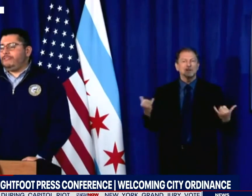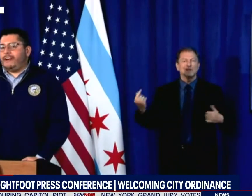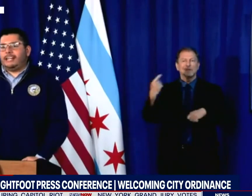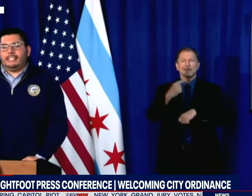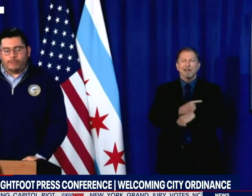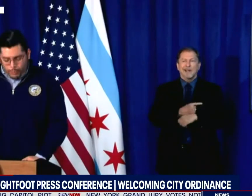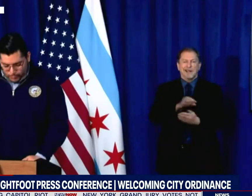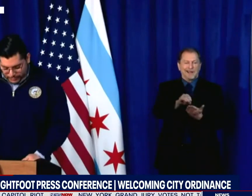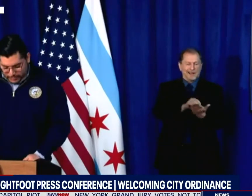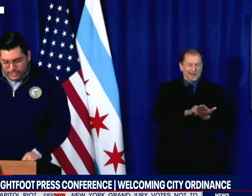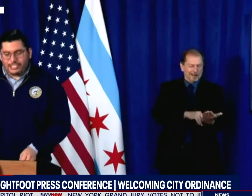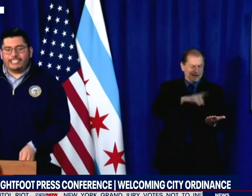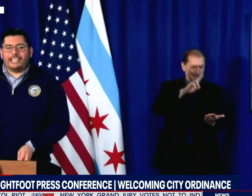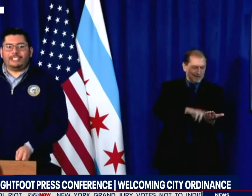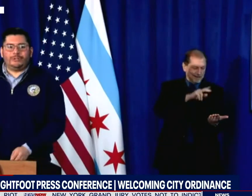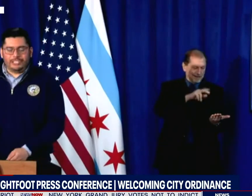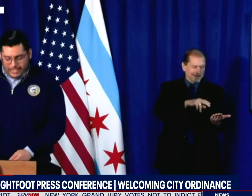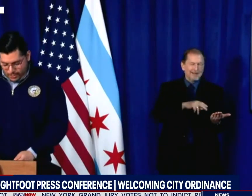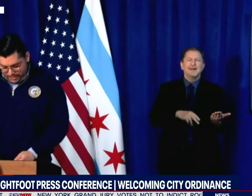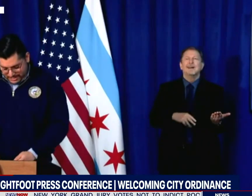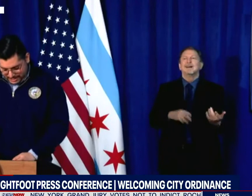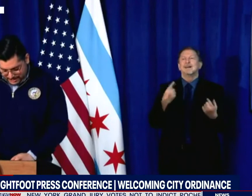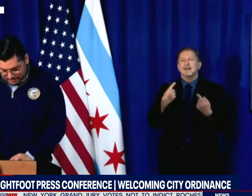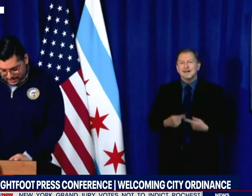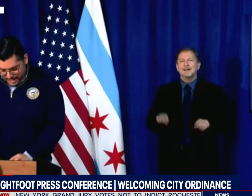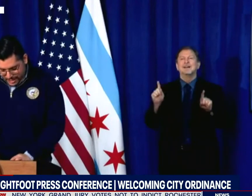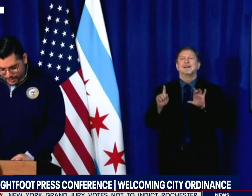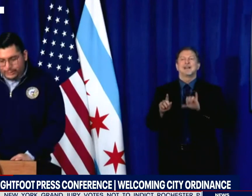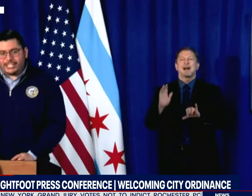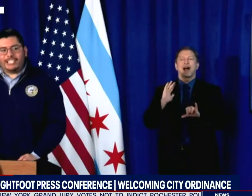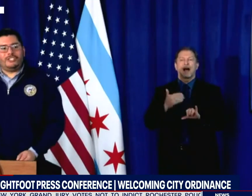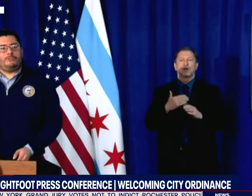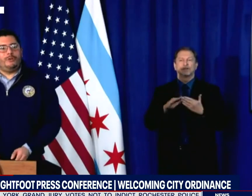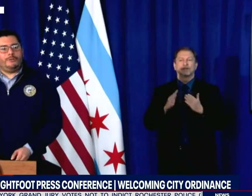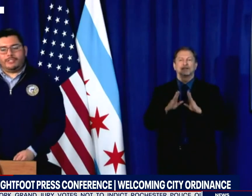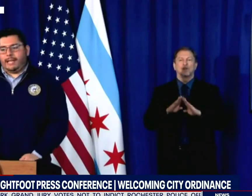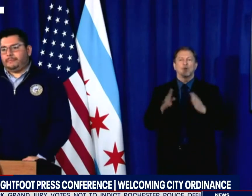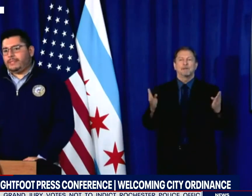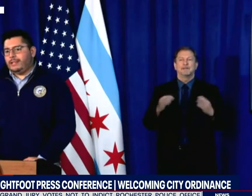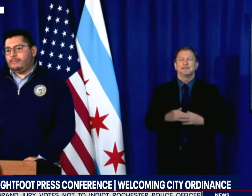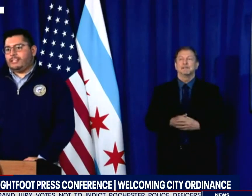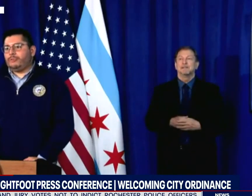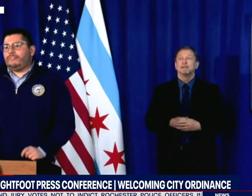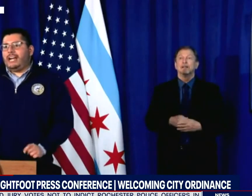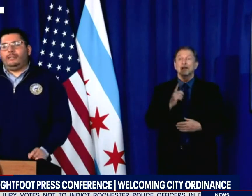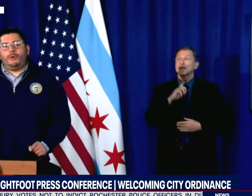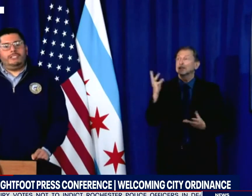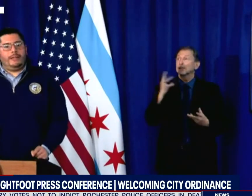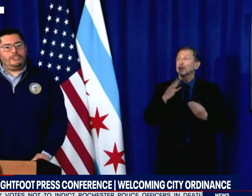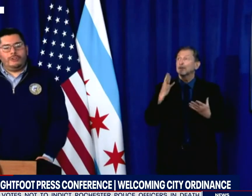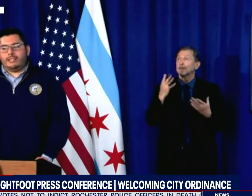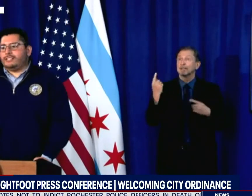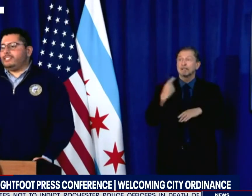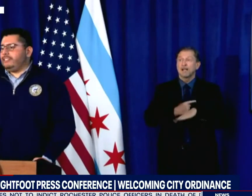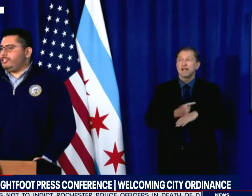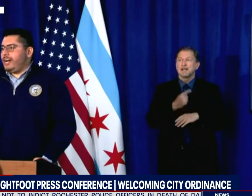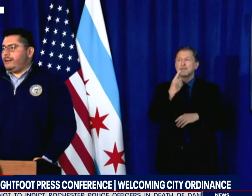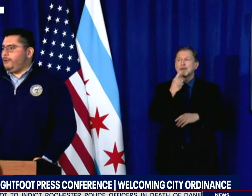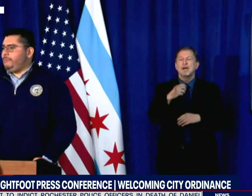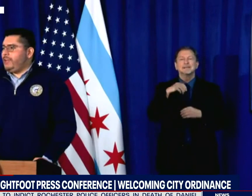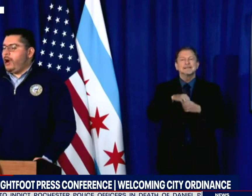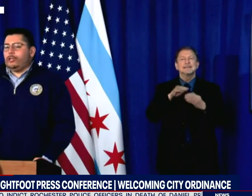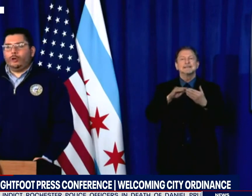exceptions are finally removed from our city sanctuary city ordinance. You know, today is such a beautiful day because we're finally going to make sure that in